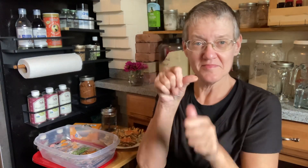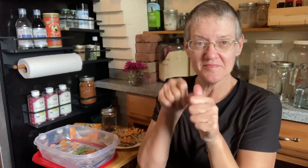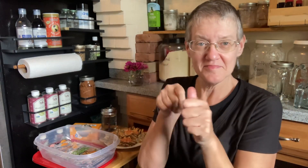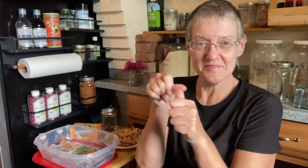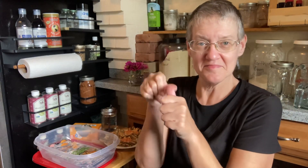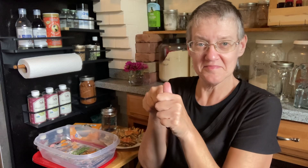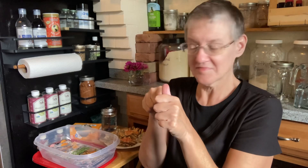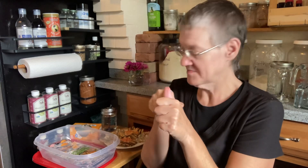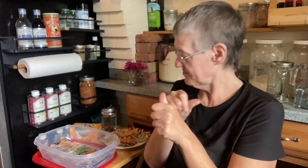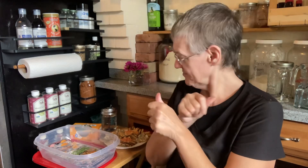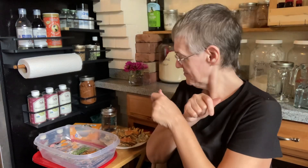There's one of each.